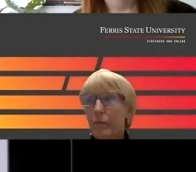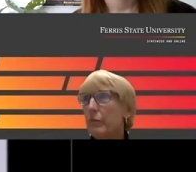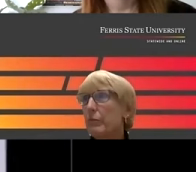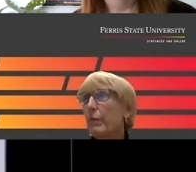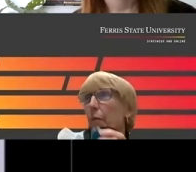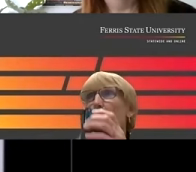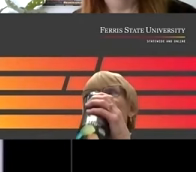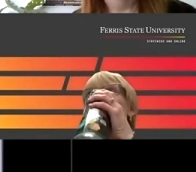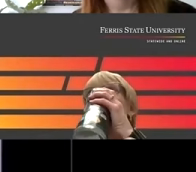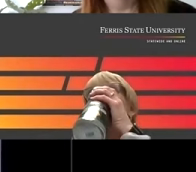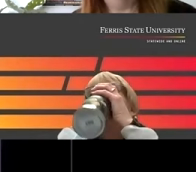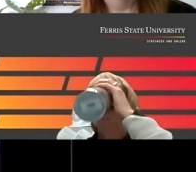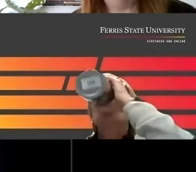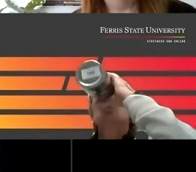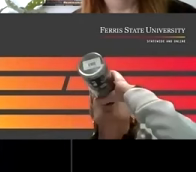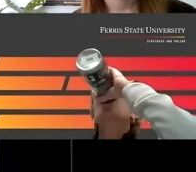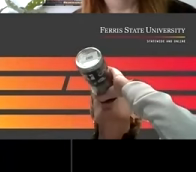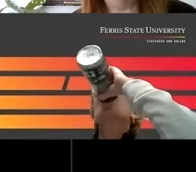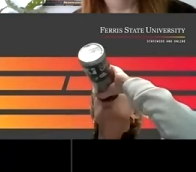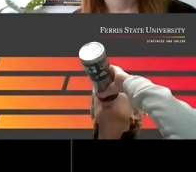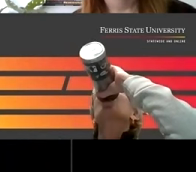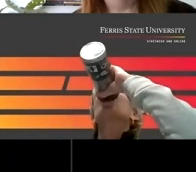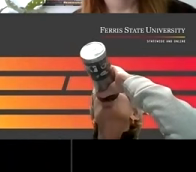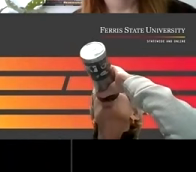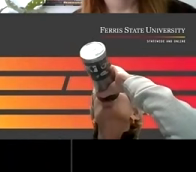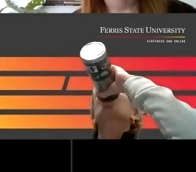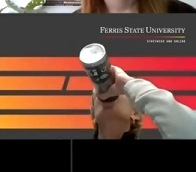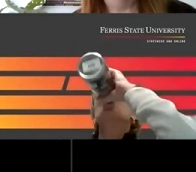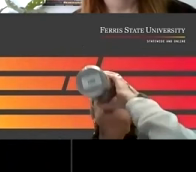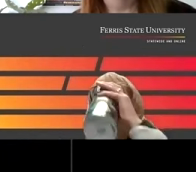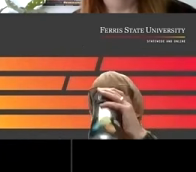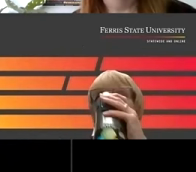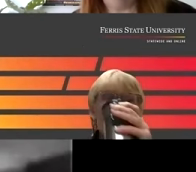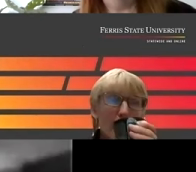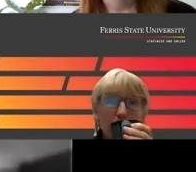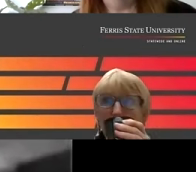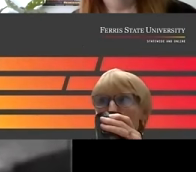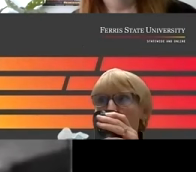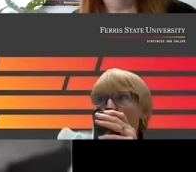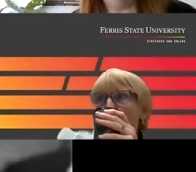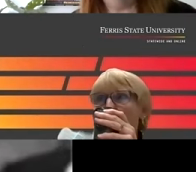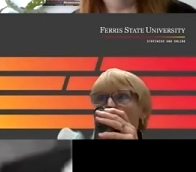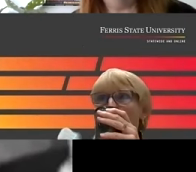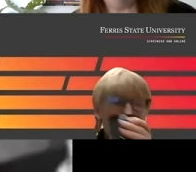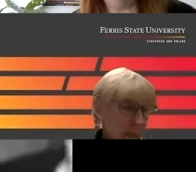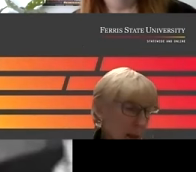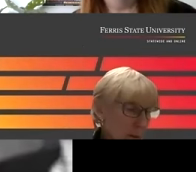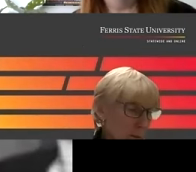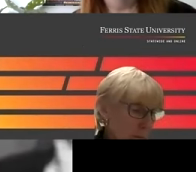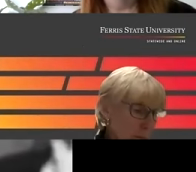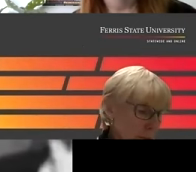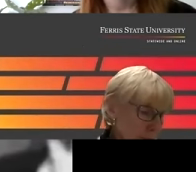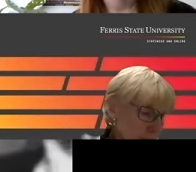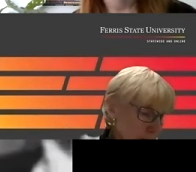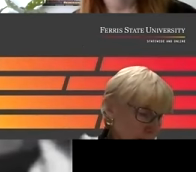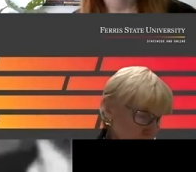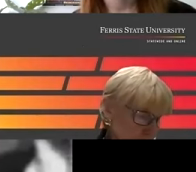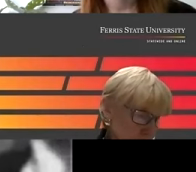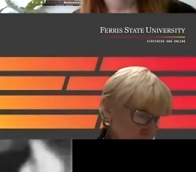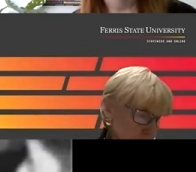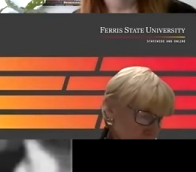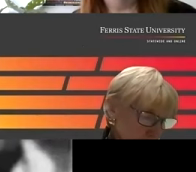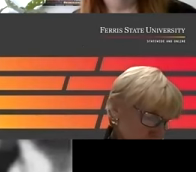him. I have not met them. If my brother were here today, he would politely deny our